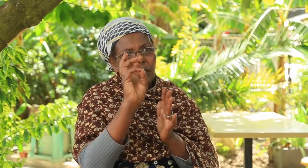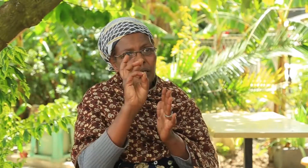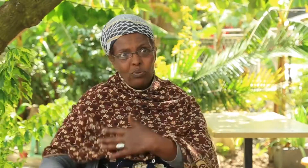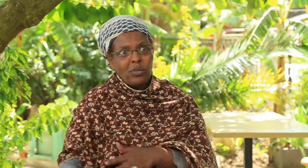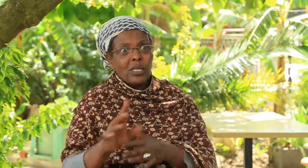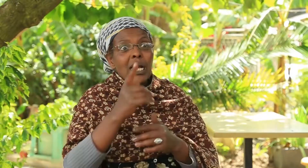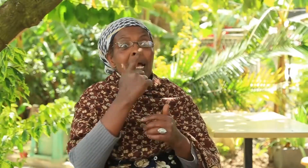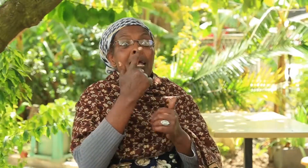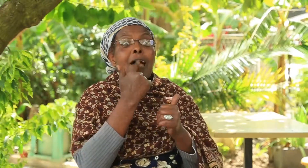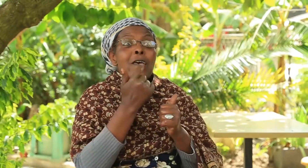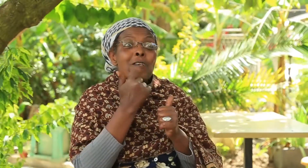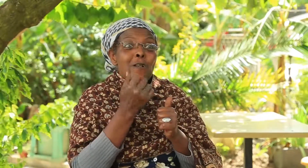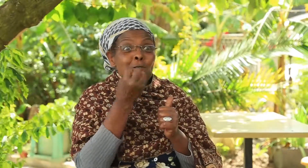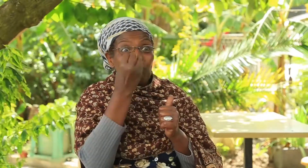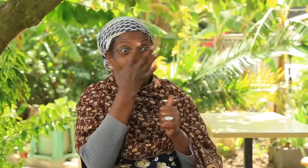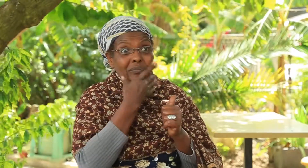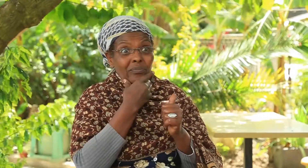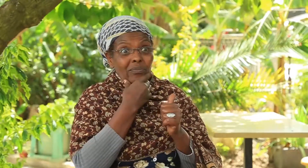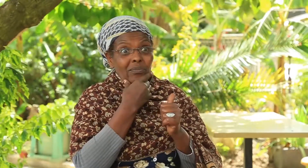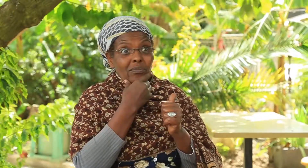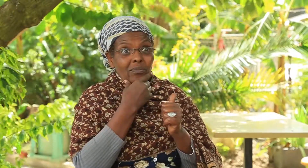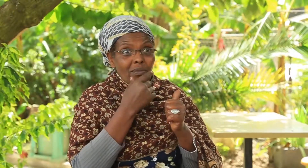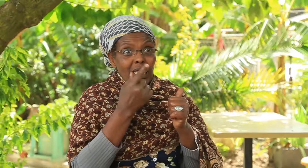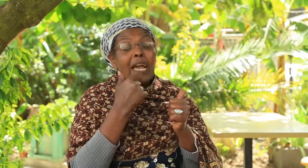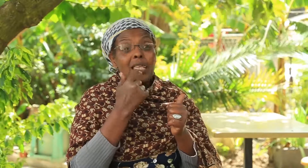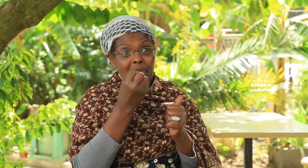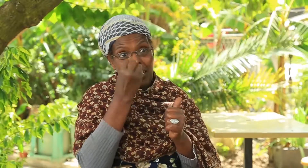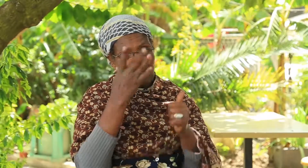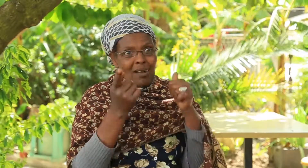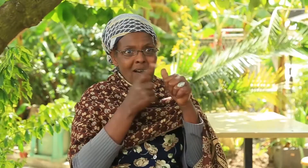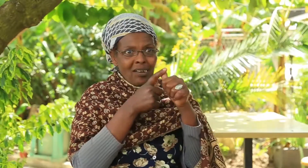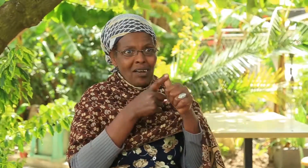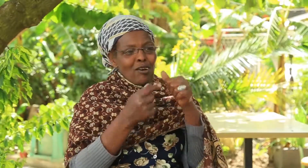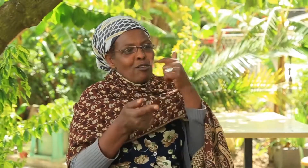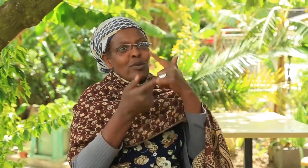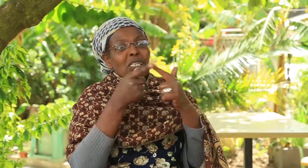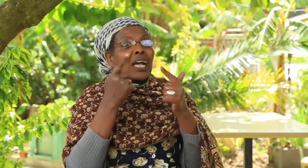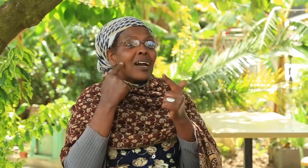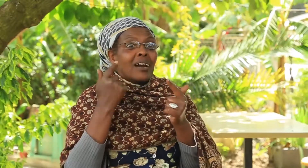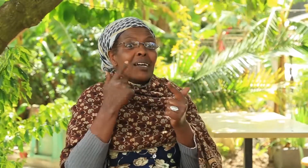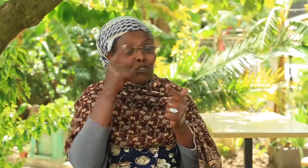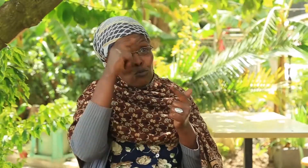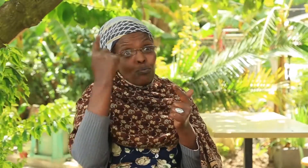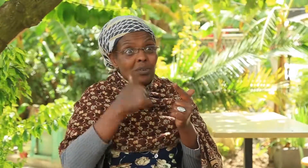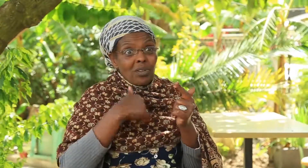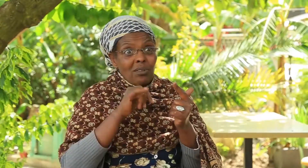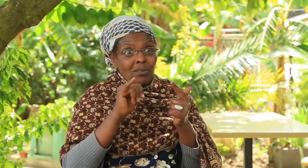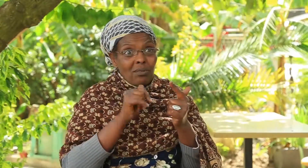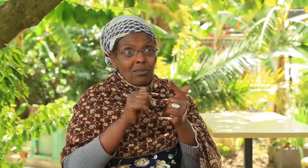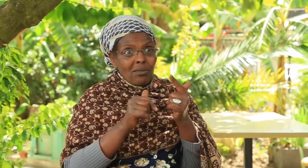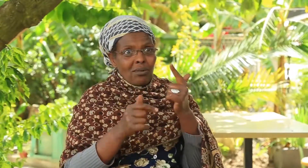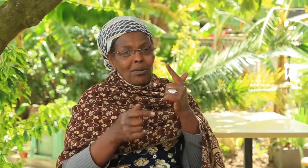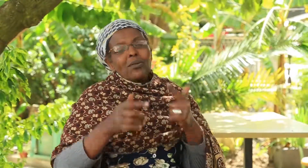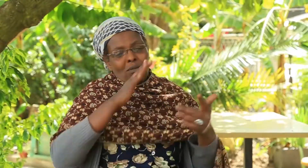July 16 was the date. One of the twins is white-skinned, but the other one is like me,